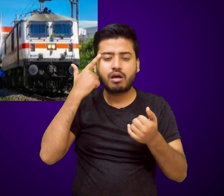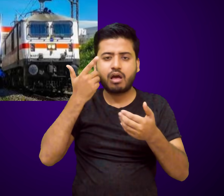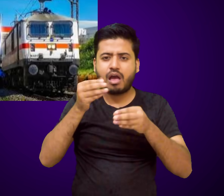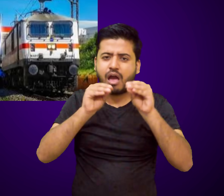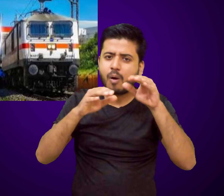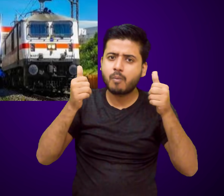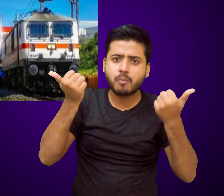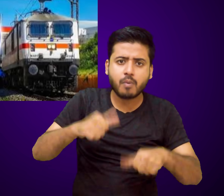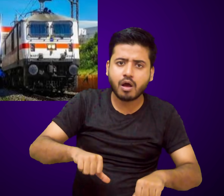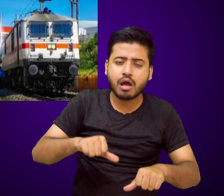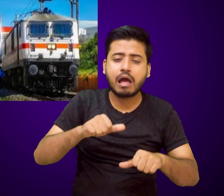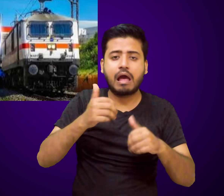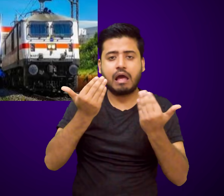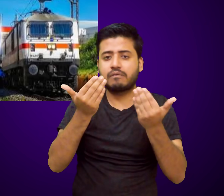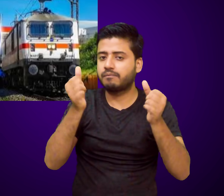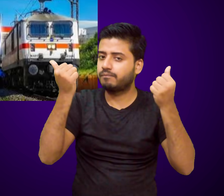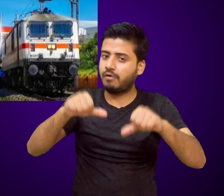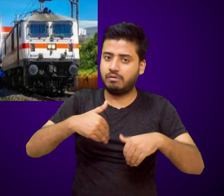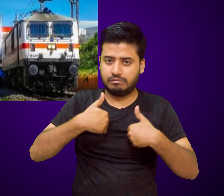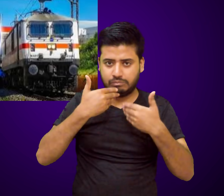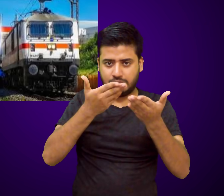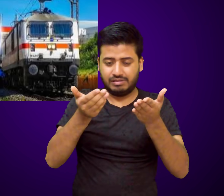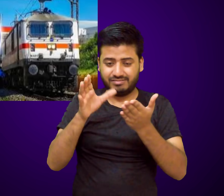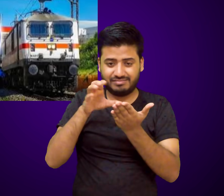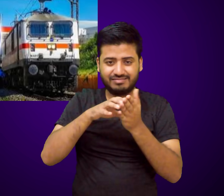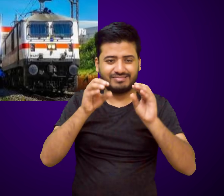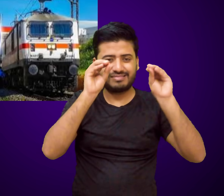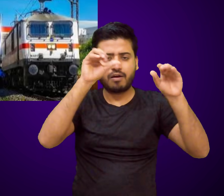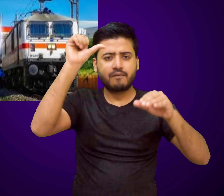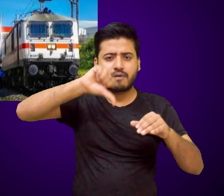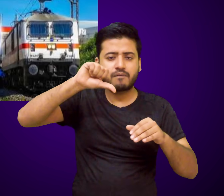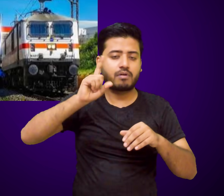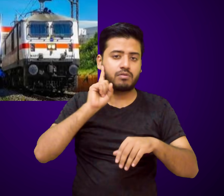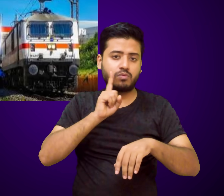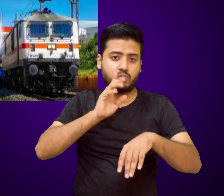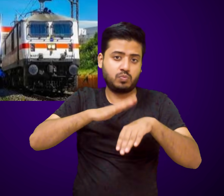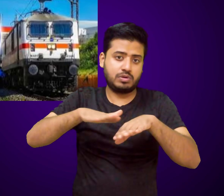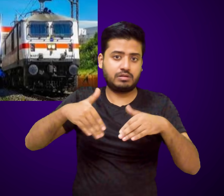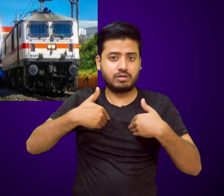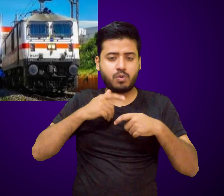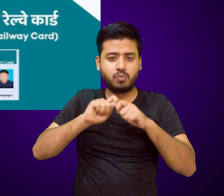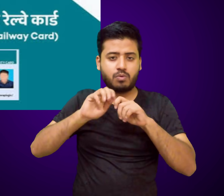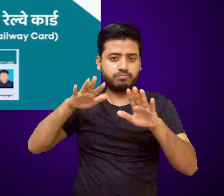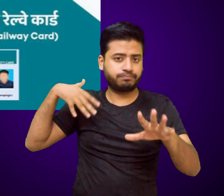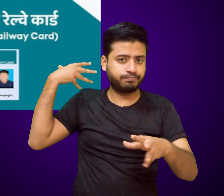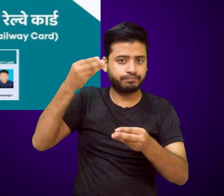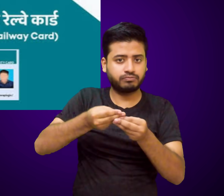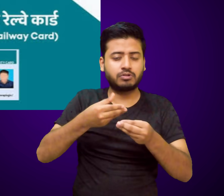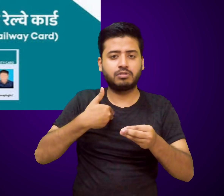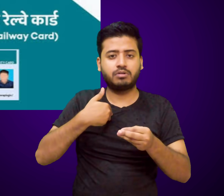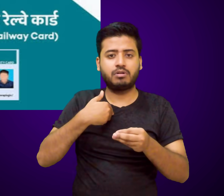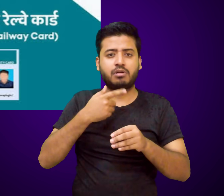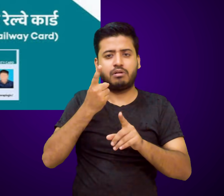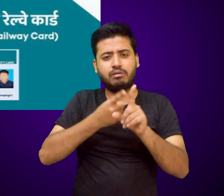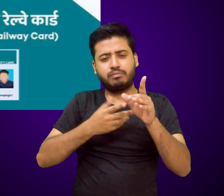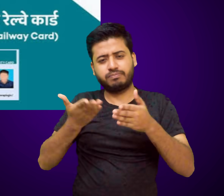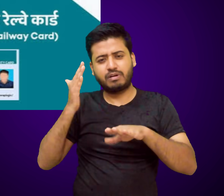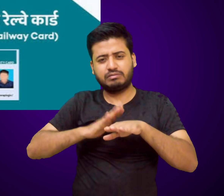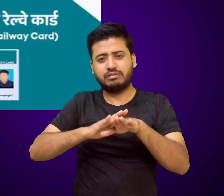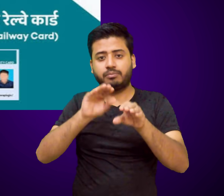college administration office. Fill out the form with personal details and travel information. Have the form signed and stamped by the head